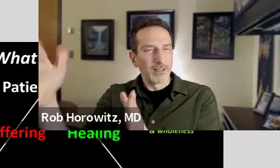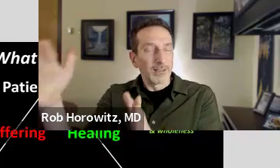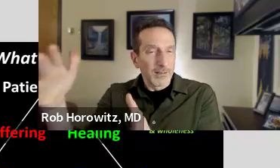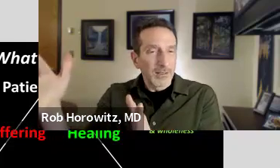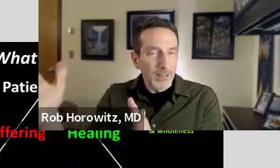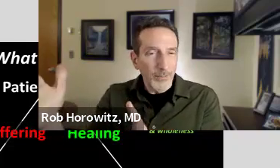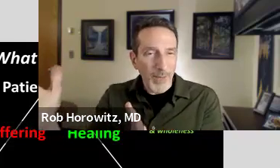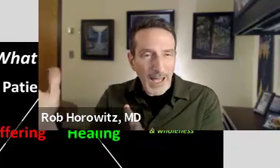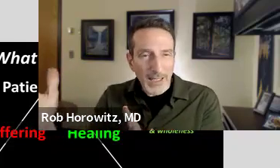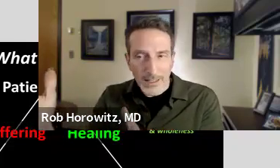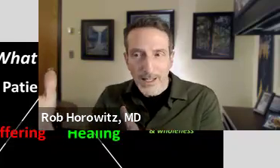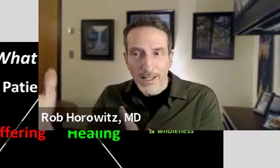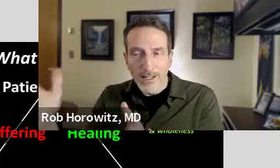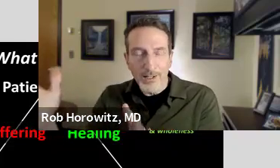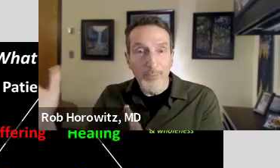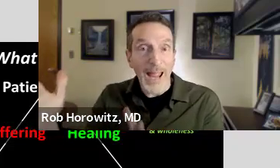affirming,